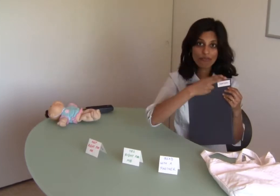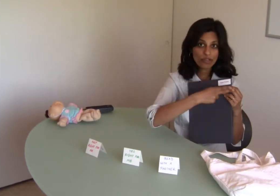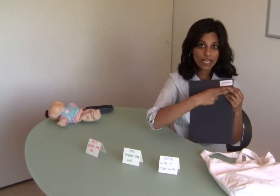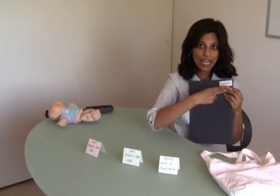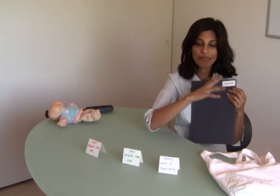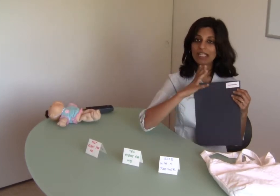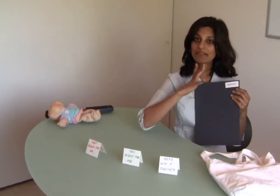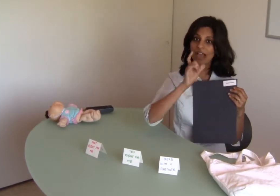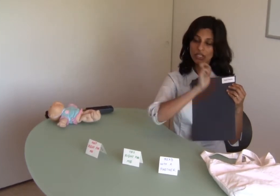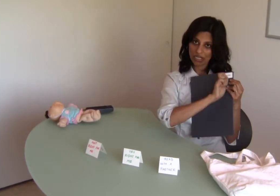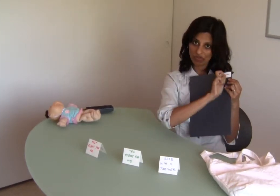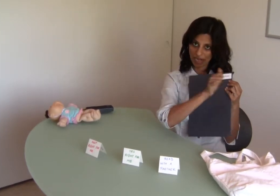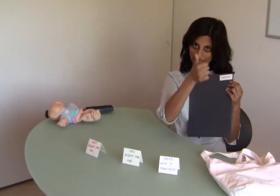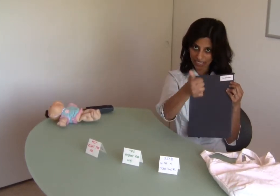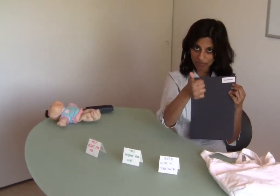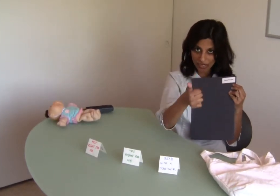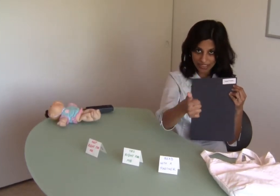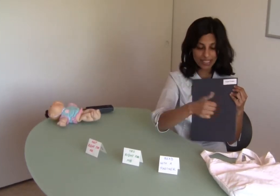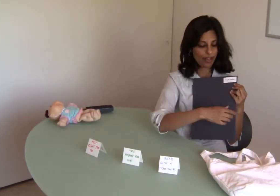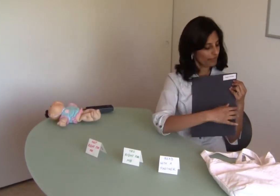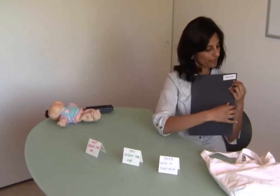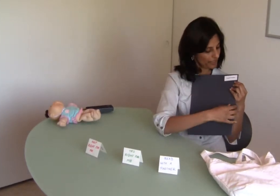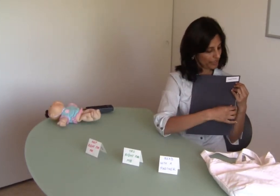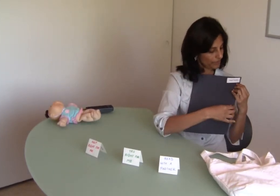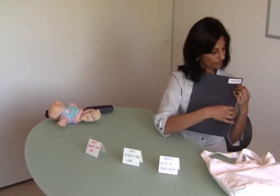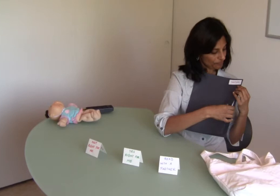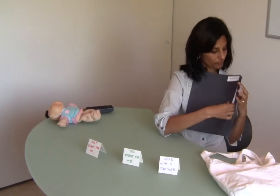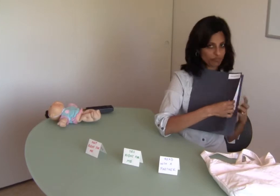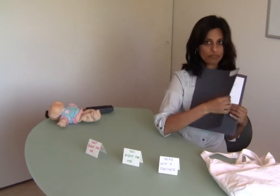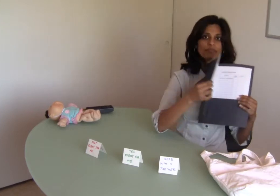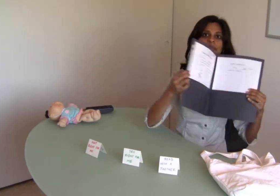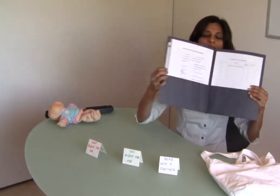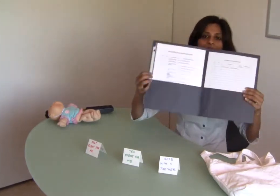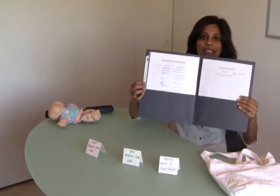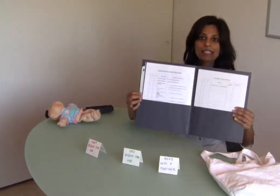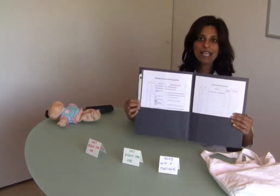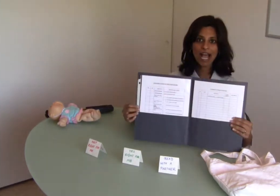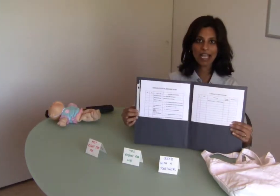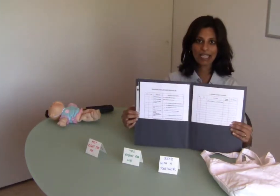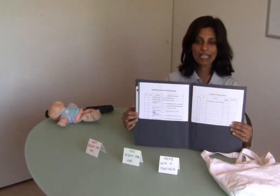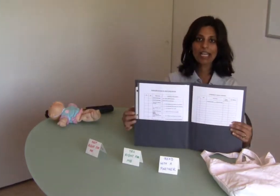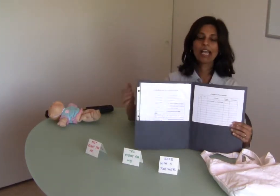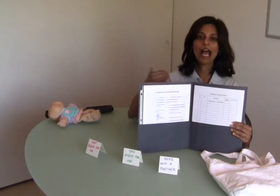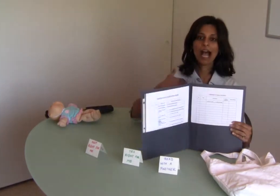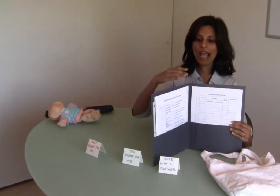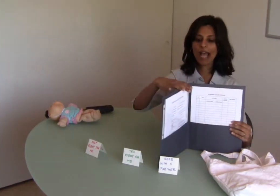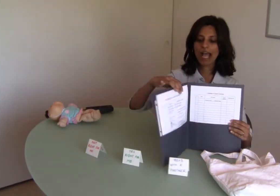your name, that's fine. You can write it down by yourself. And inside, I